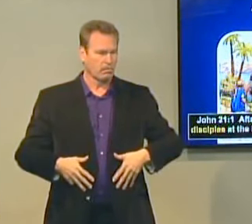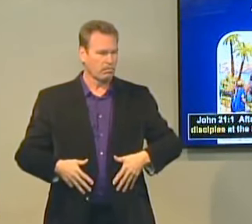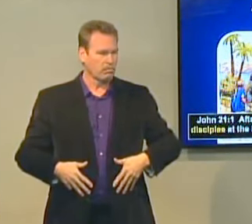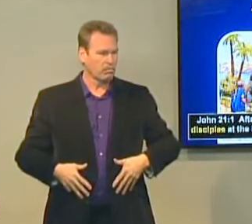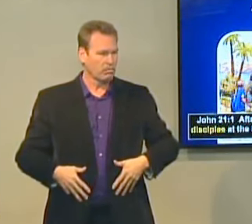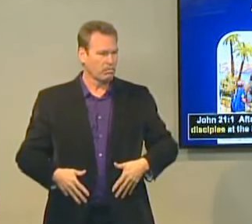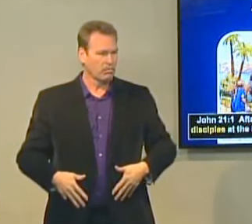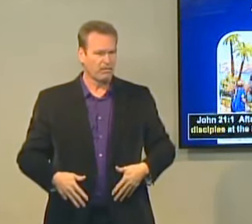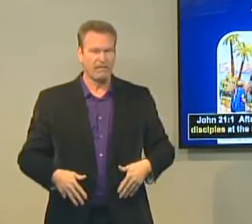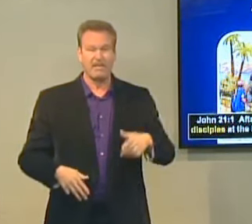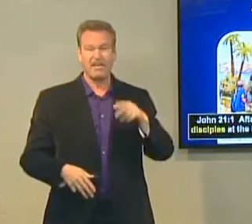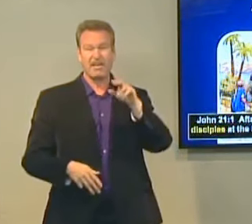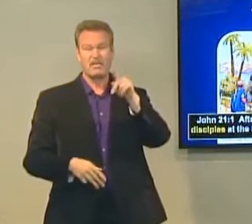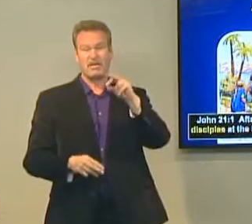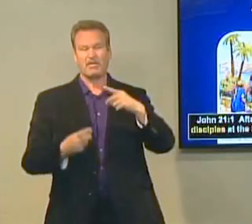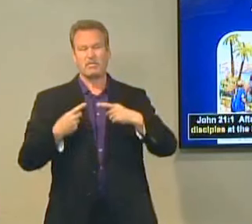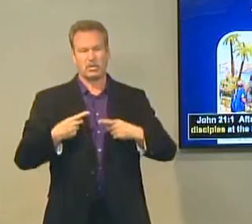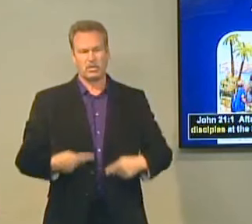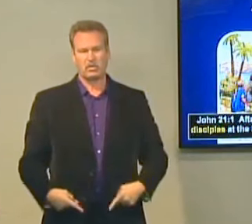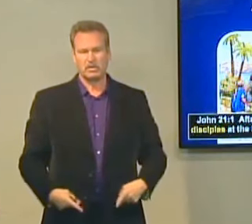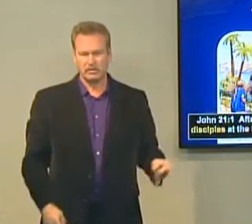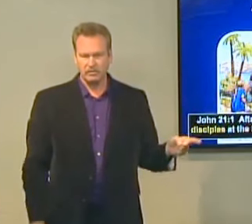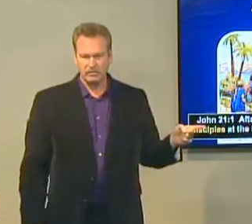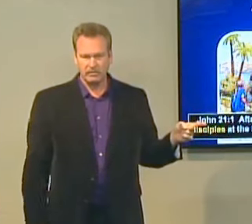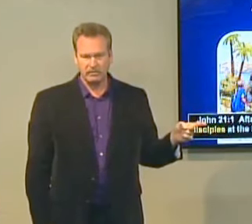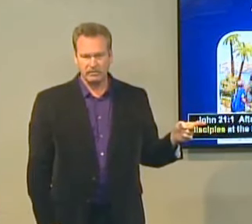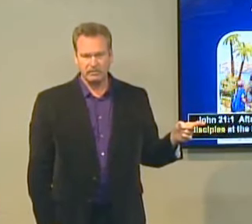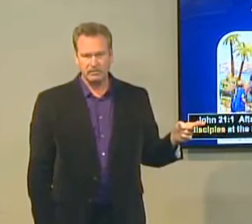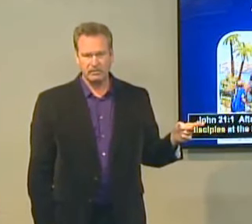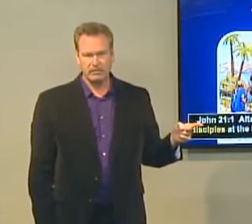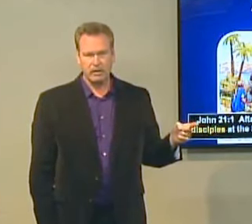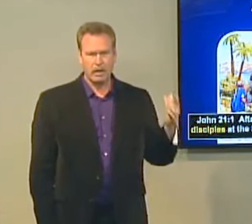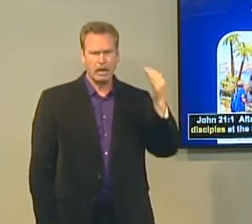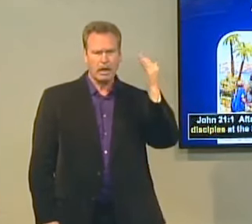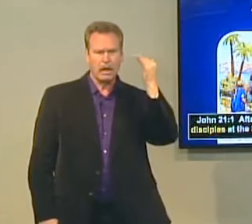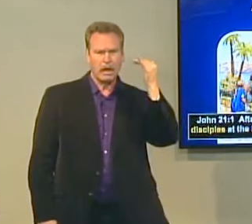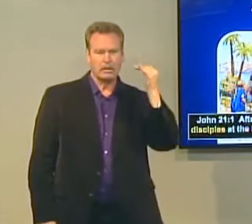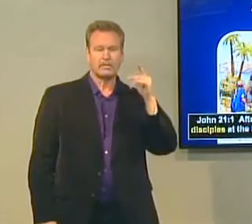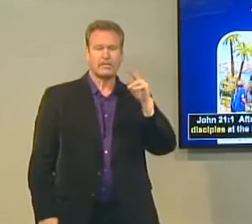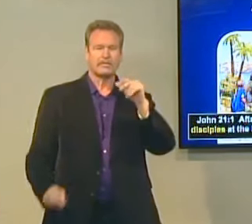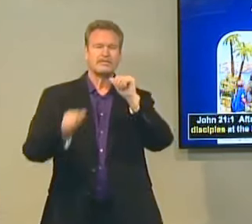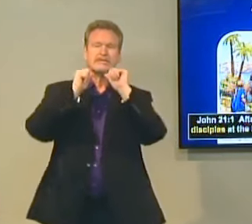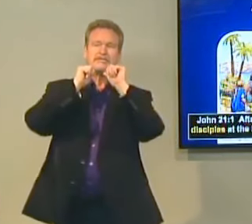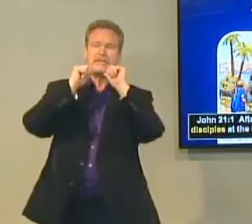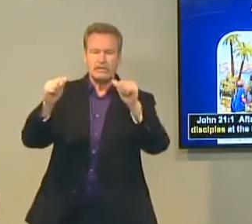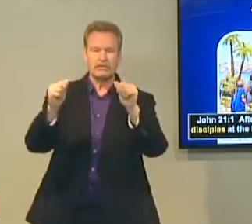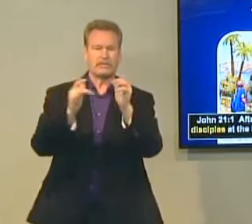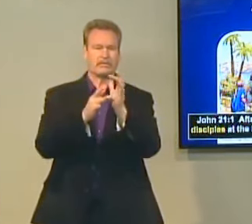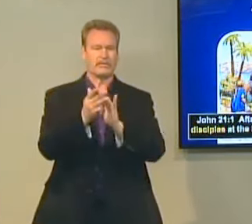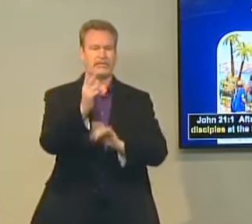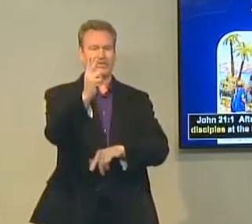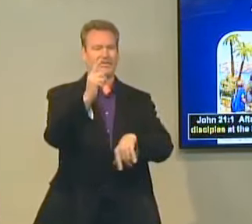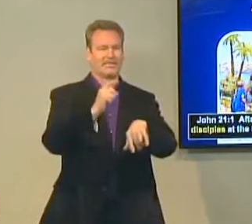And then he had left. And they. Were feeling sad. They were feeling depressed. Peter was depressed. depressed. Because